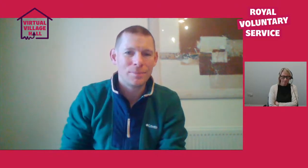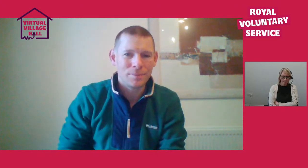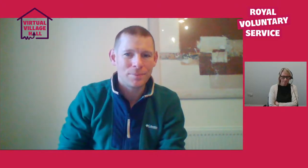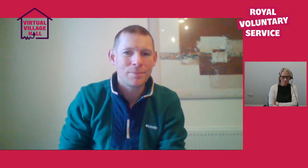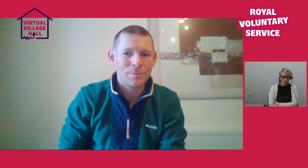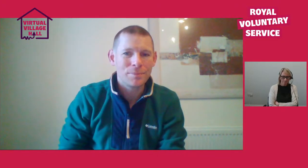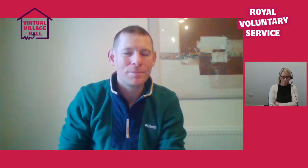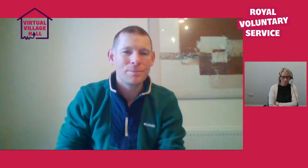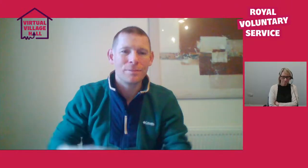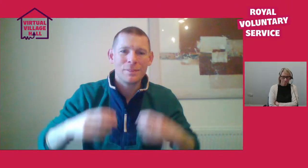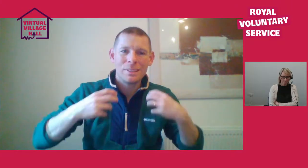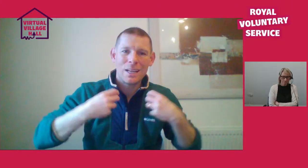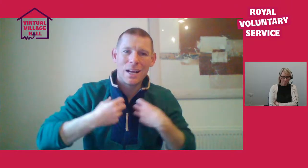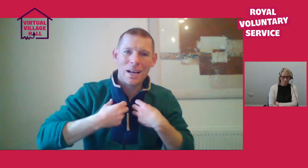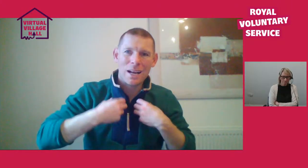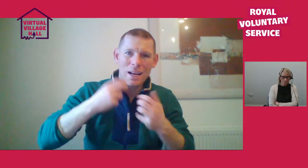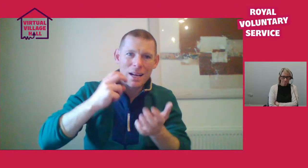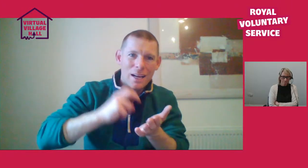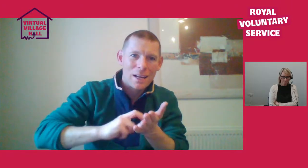hiking,